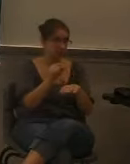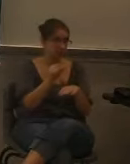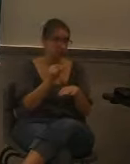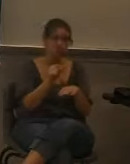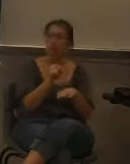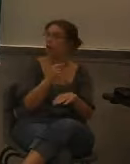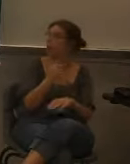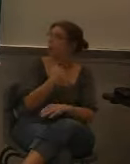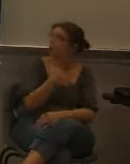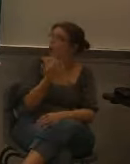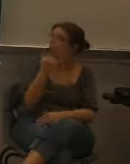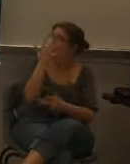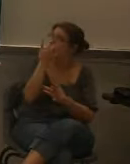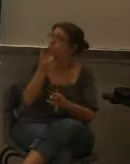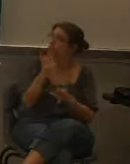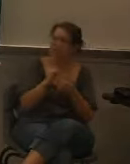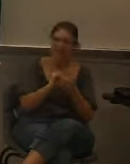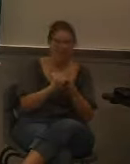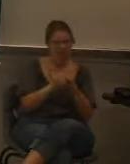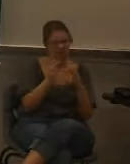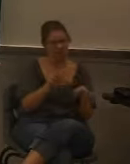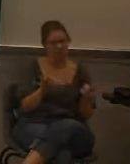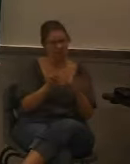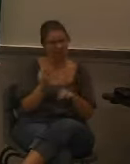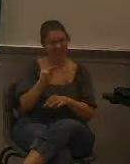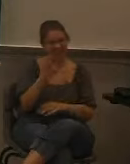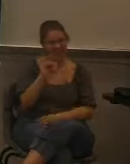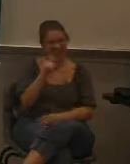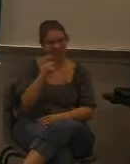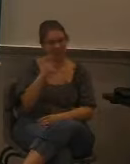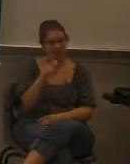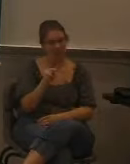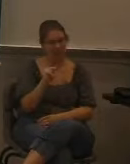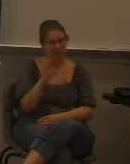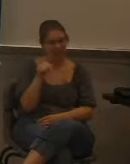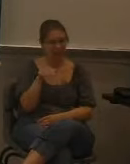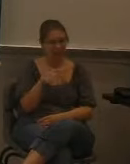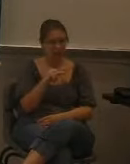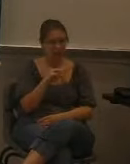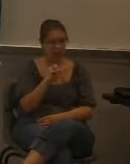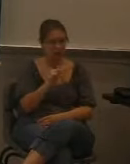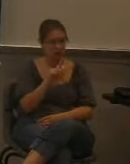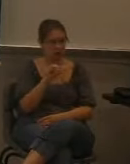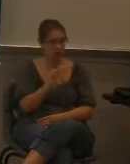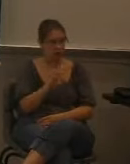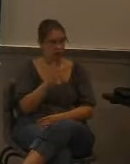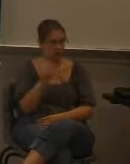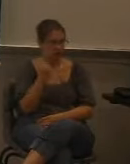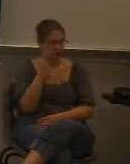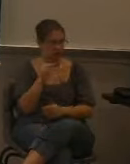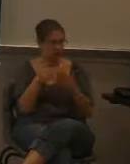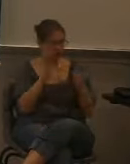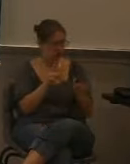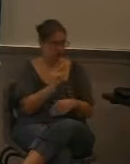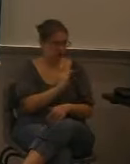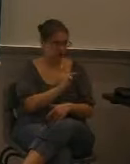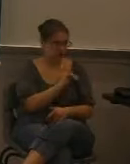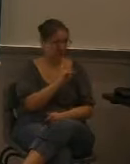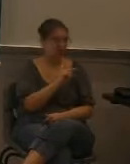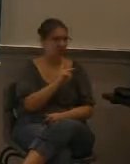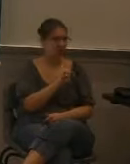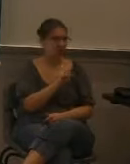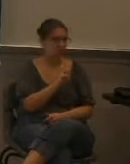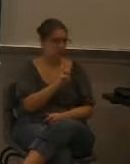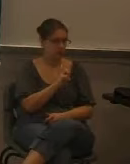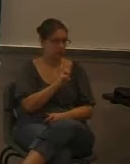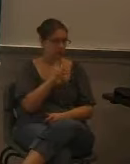And I was interested in how important the nitrogen fixation by this nostoc was to the overall nitrogen income of the pond because